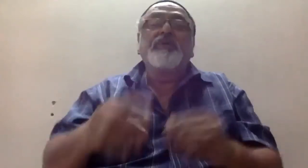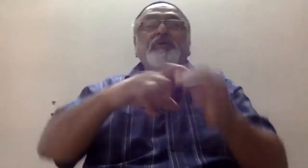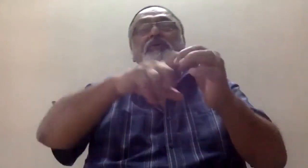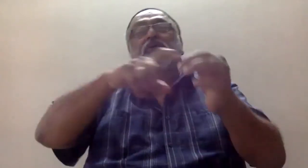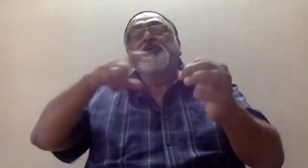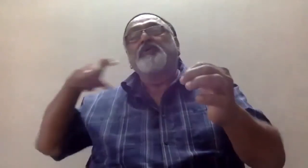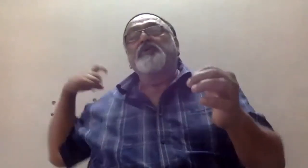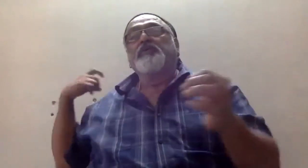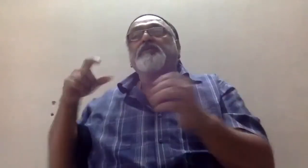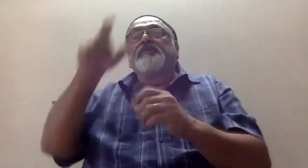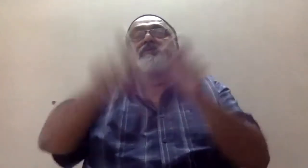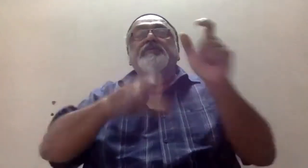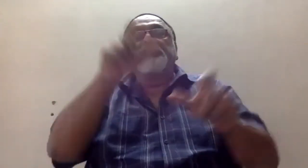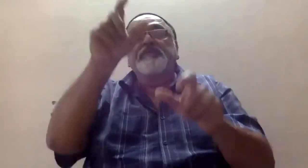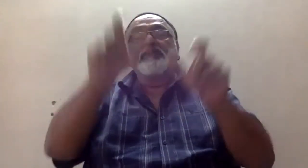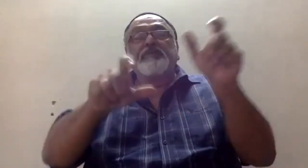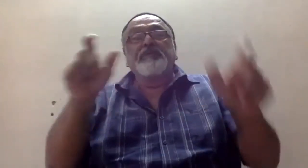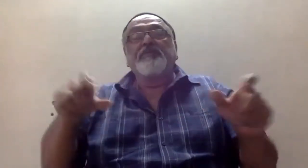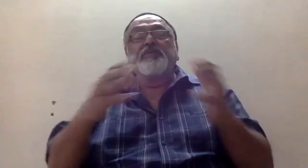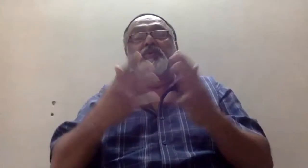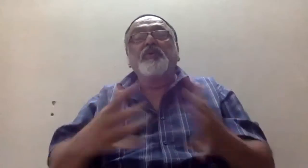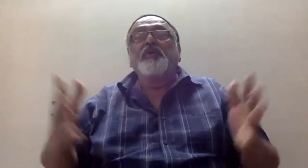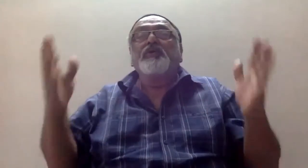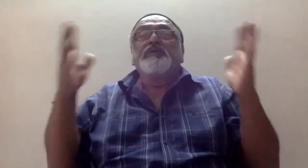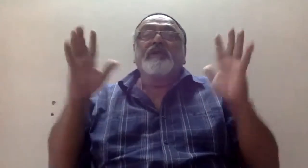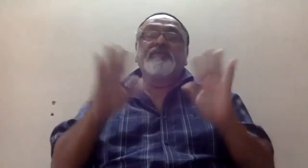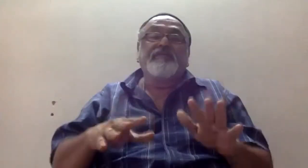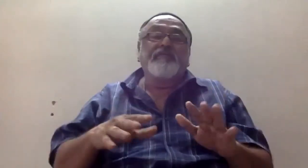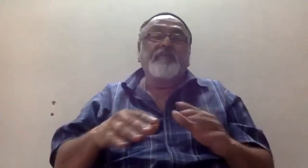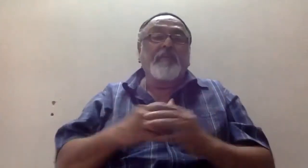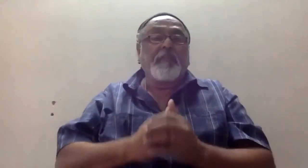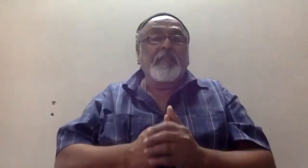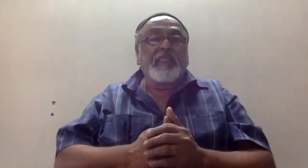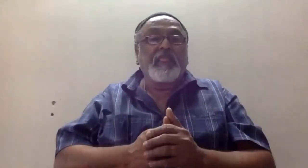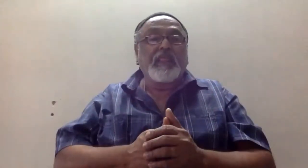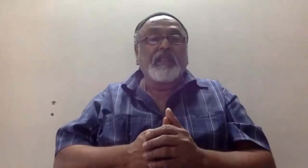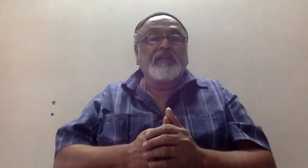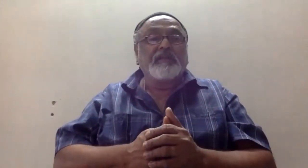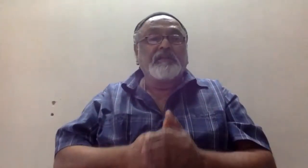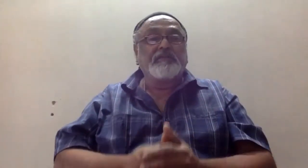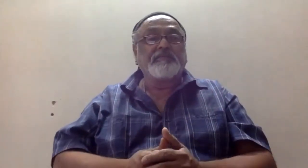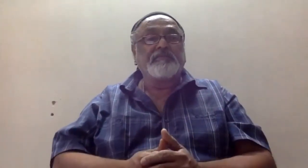though there are circulars which will say you need to give preference to cases of persons with